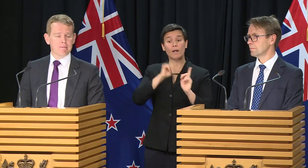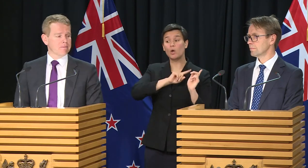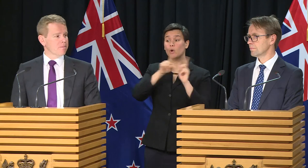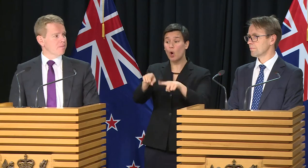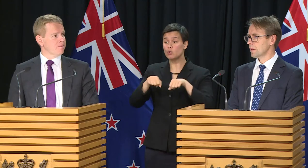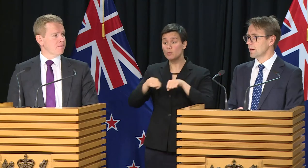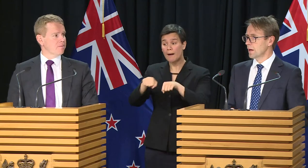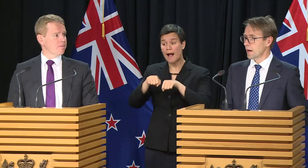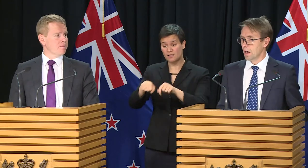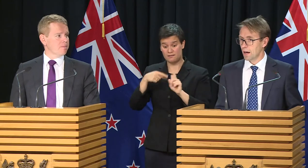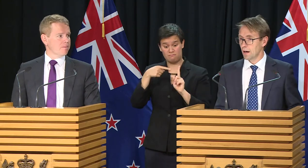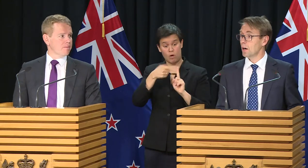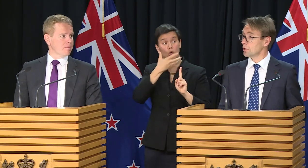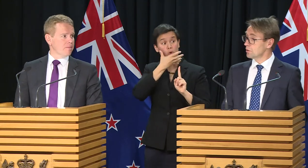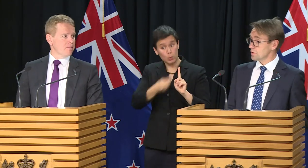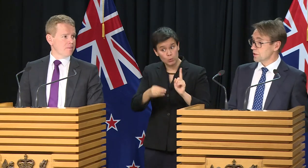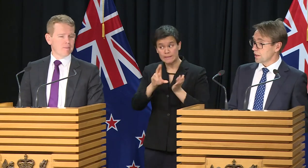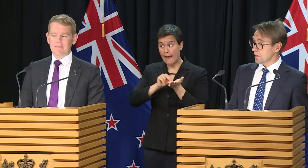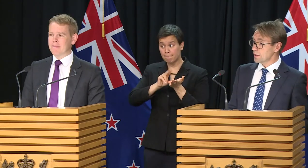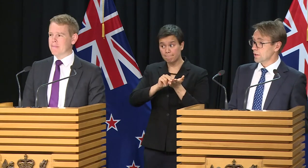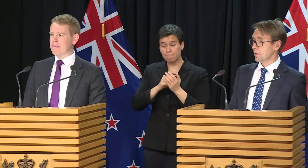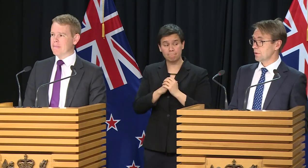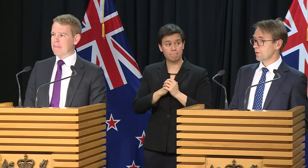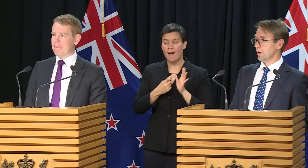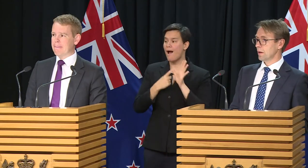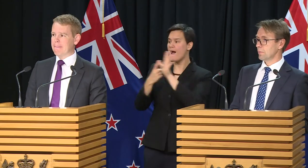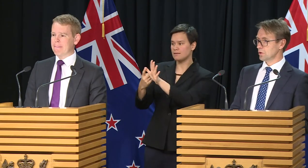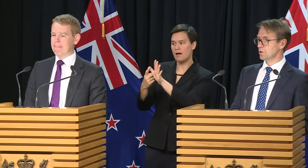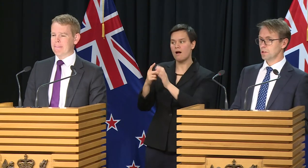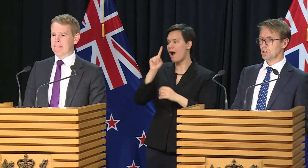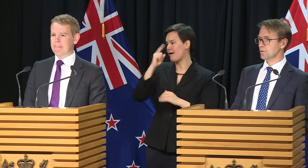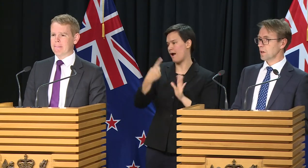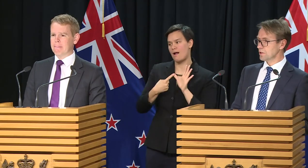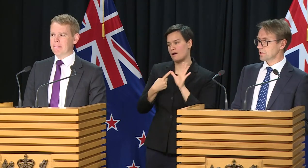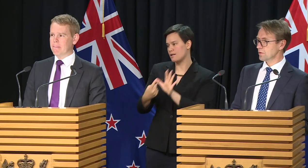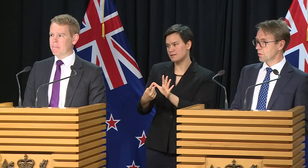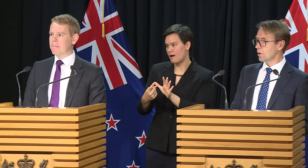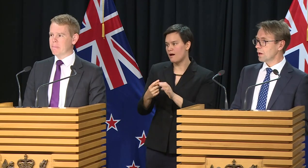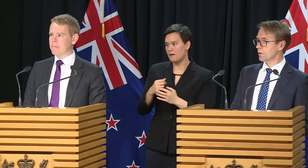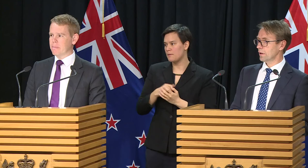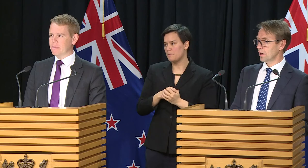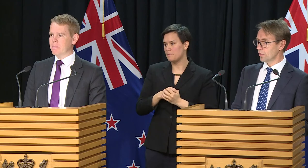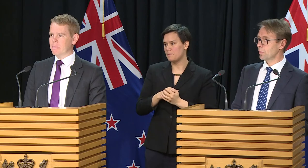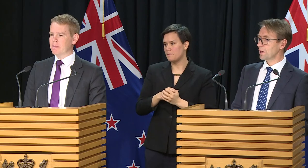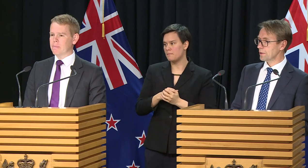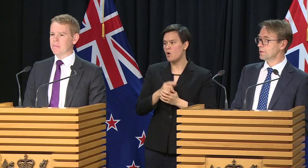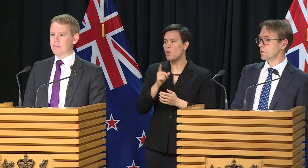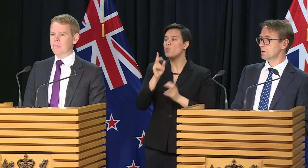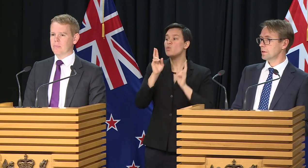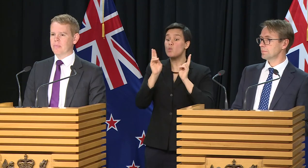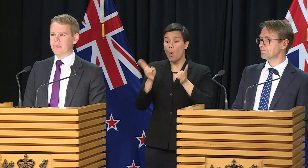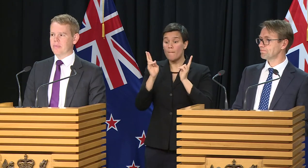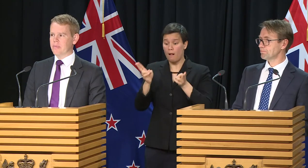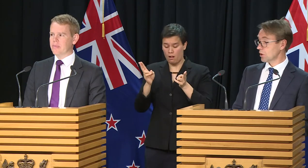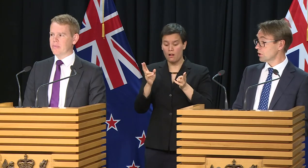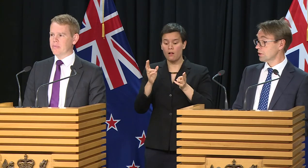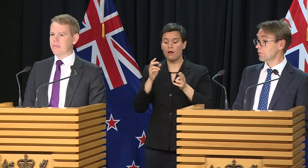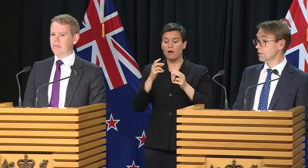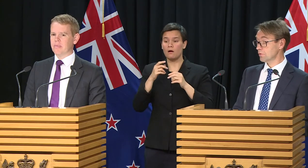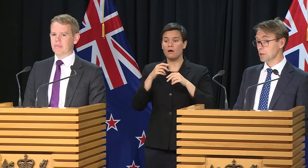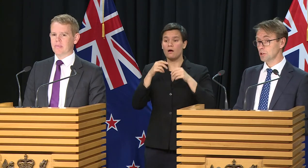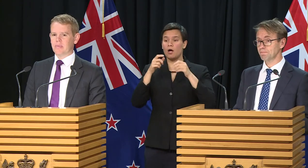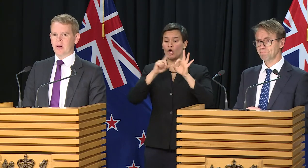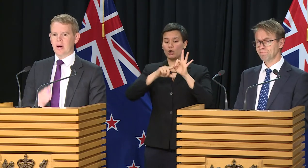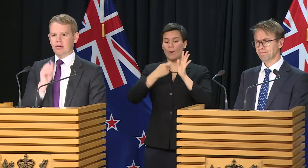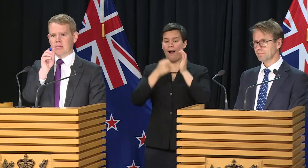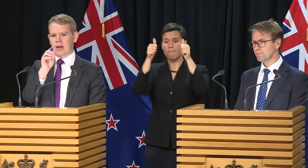supermarket? I couldn't say that. However, it's usually just once it's required on the way in, but I don't have